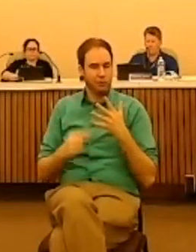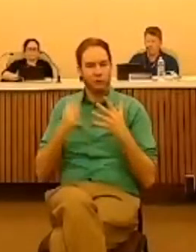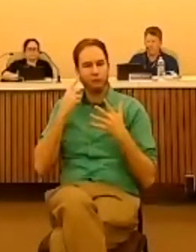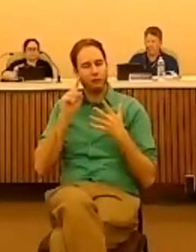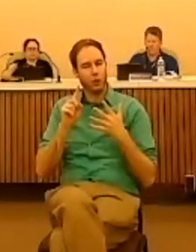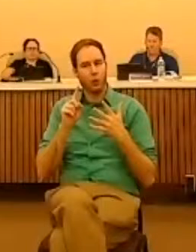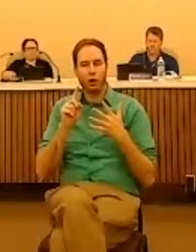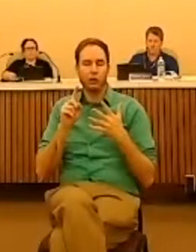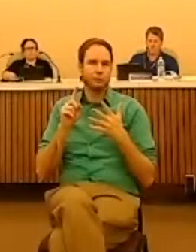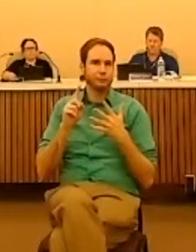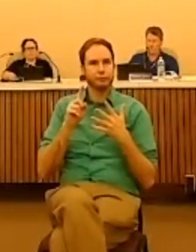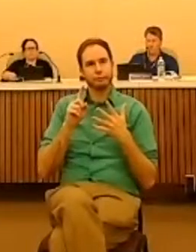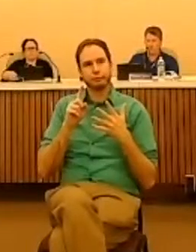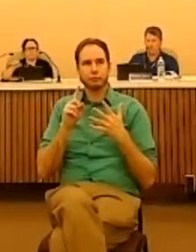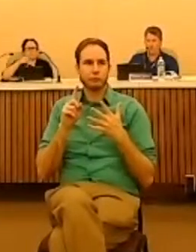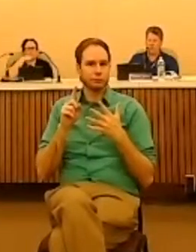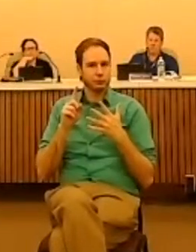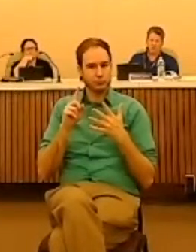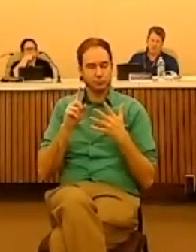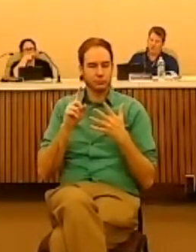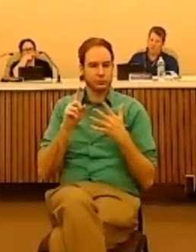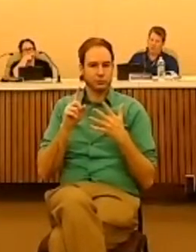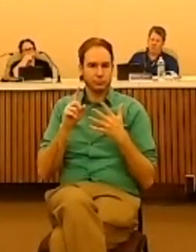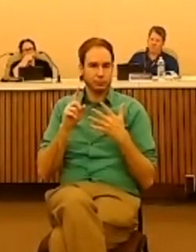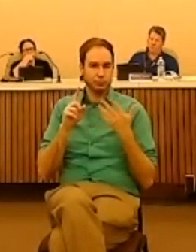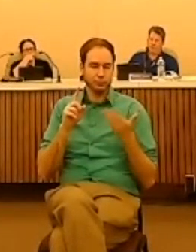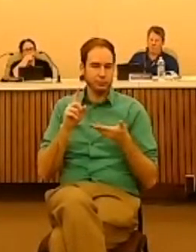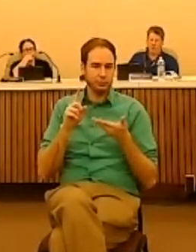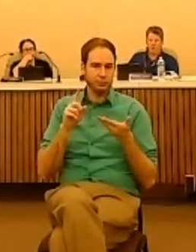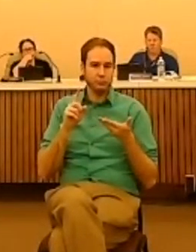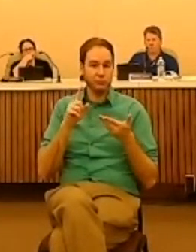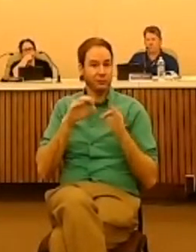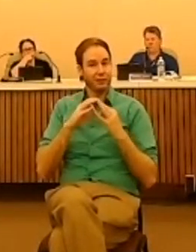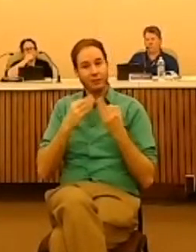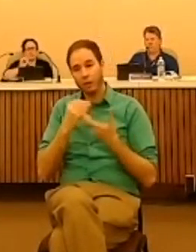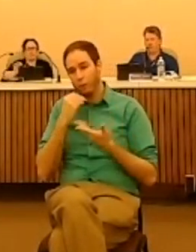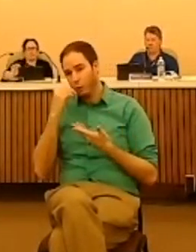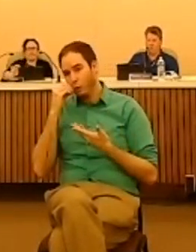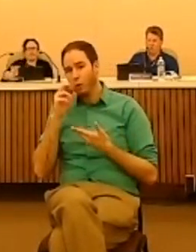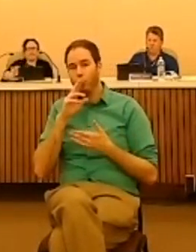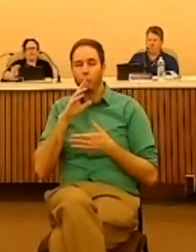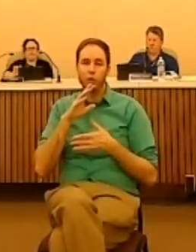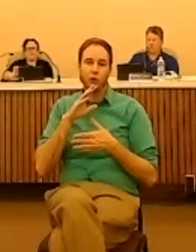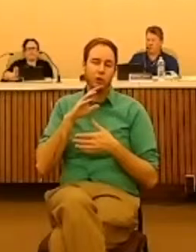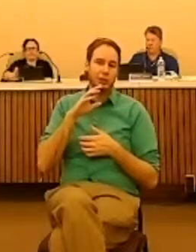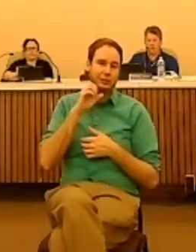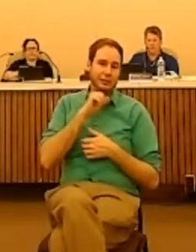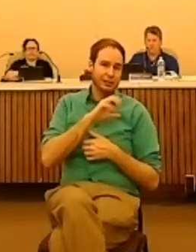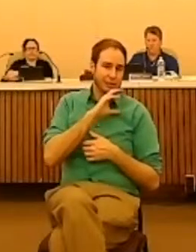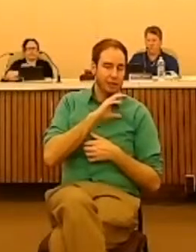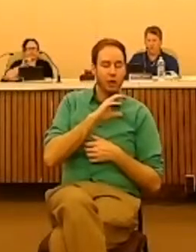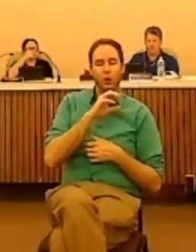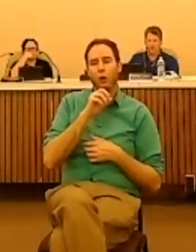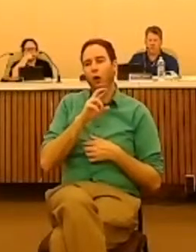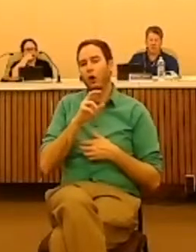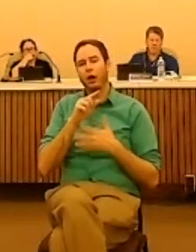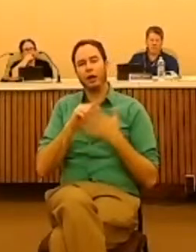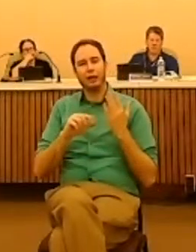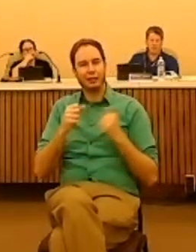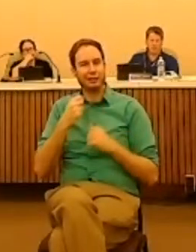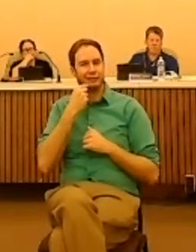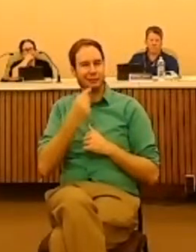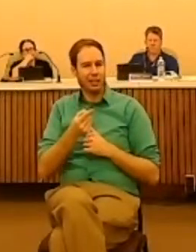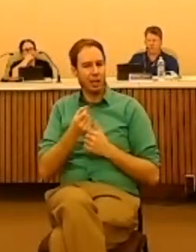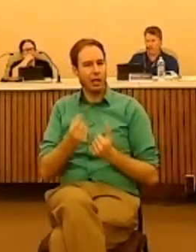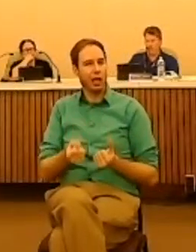of, is it family homes? Is it senior homes? Is it that they basically can tell you how